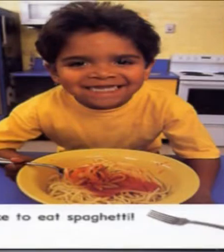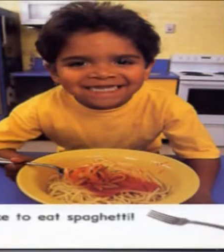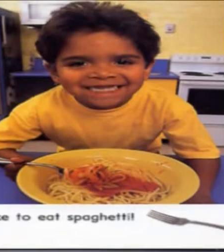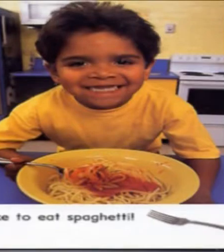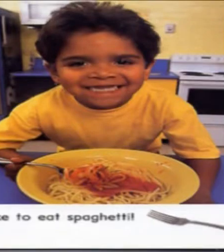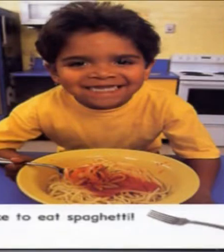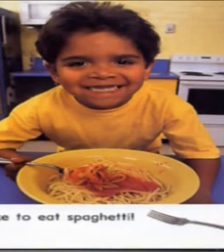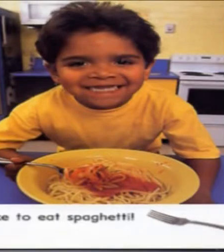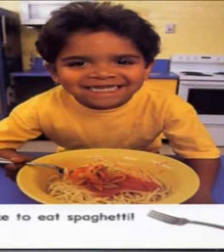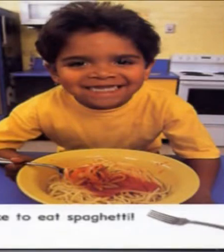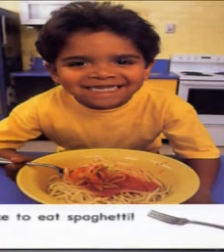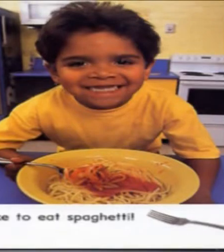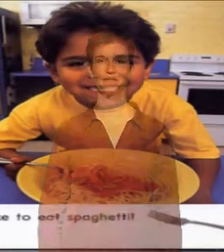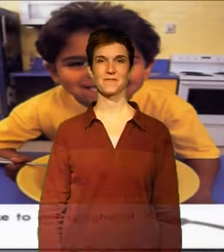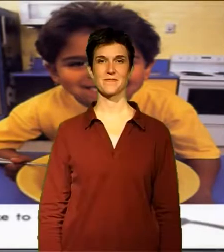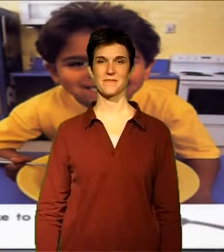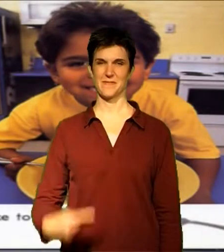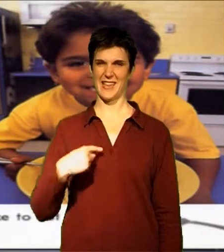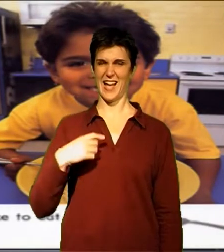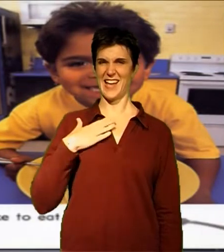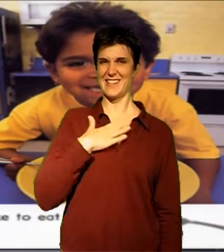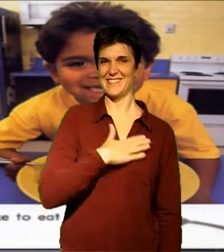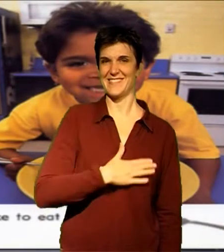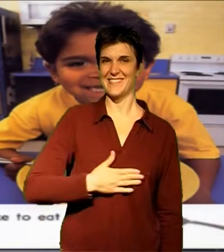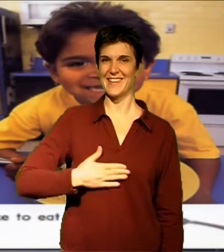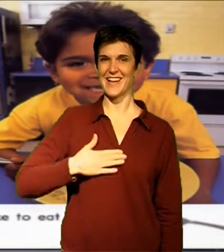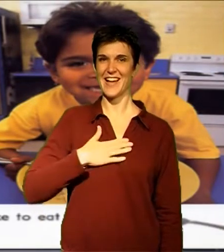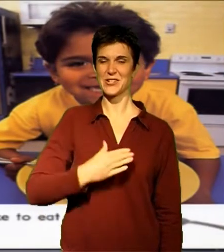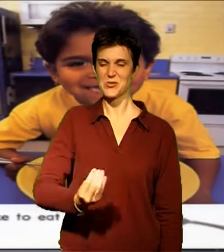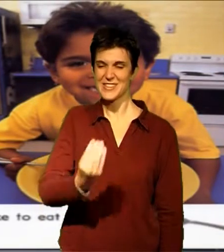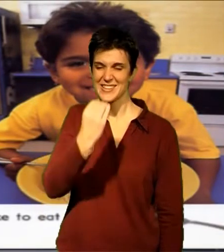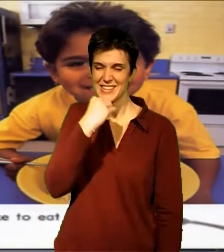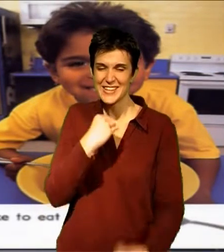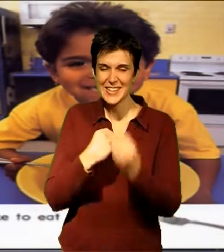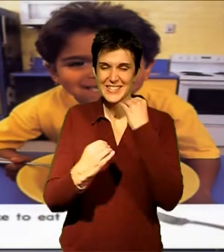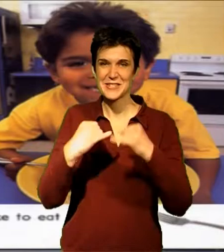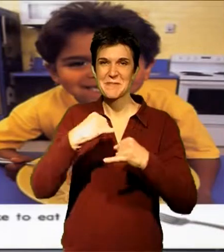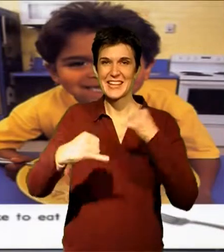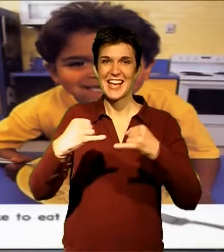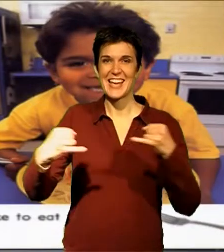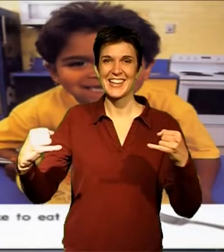I like to eat spaghetti.